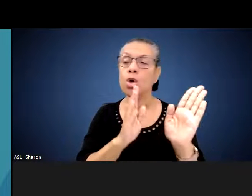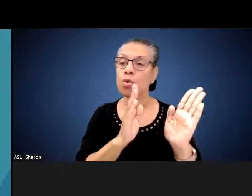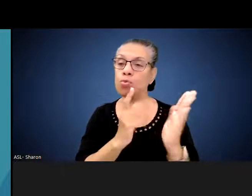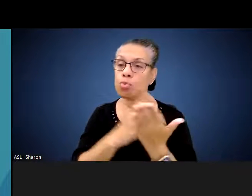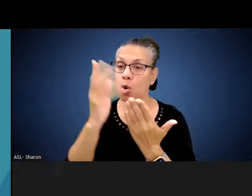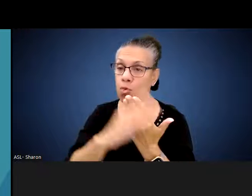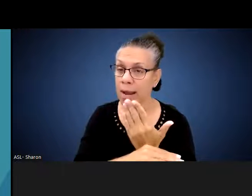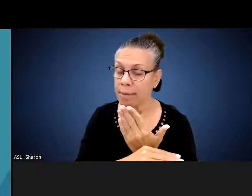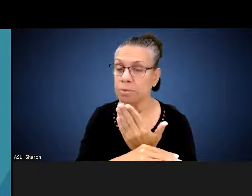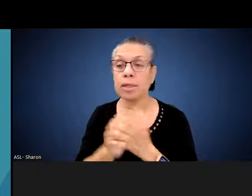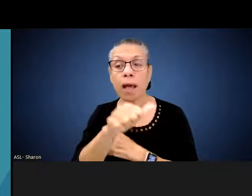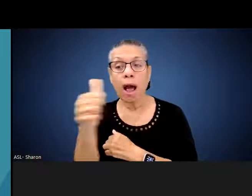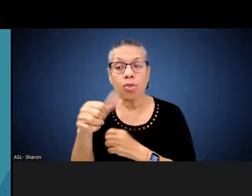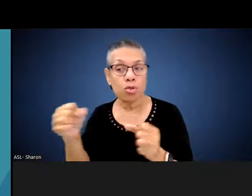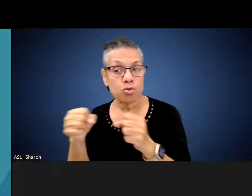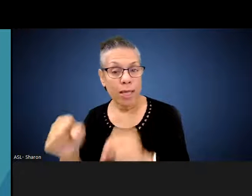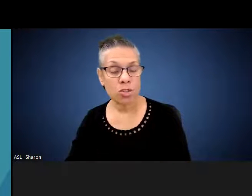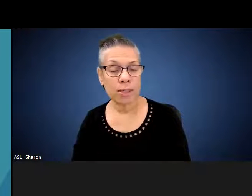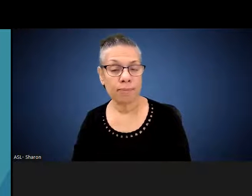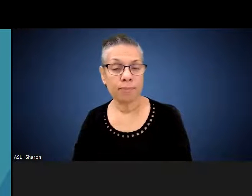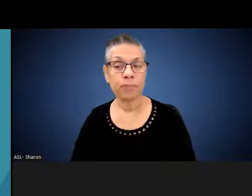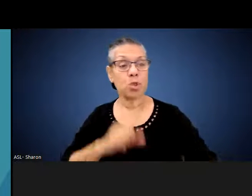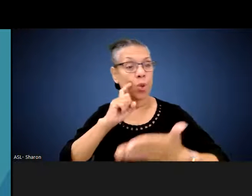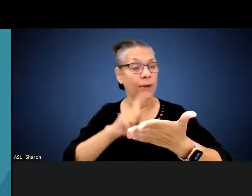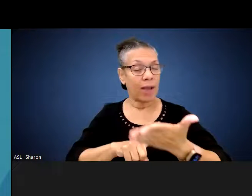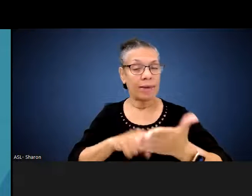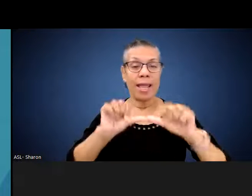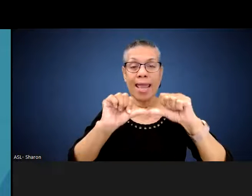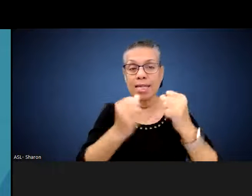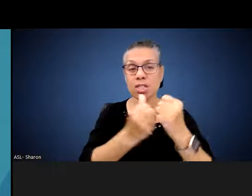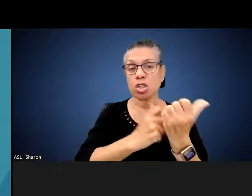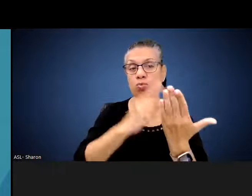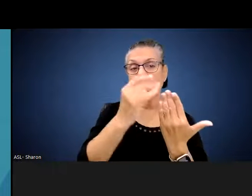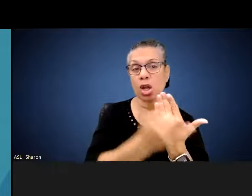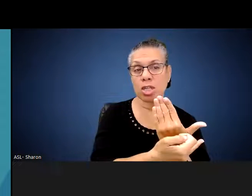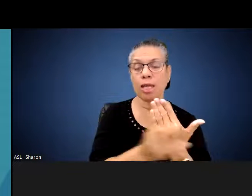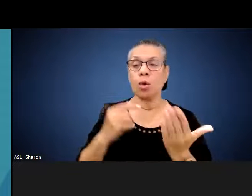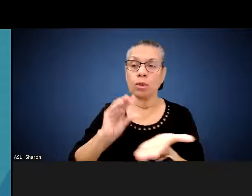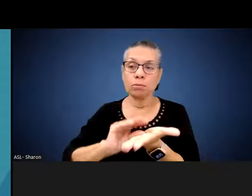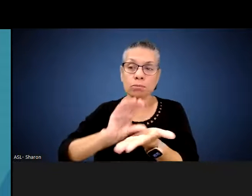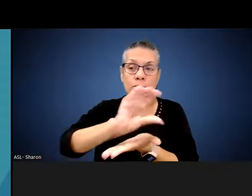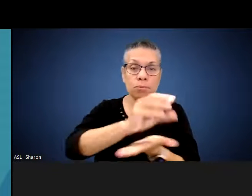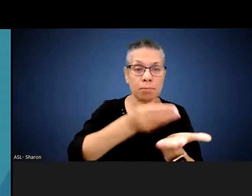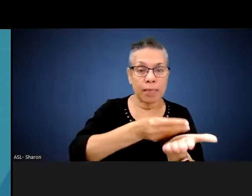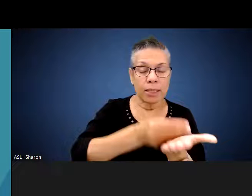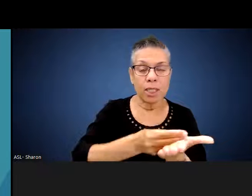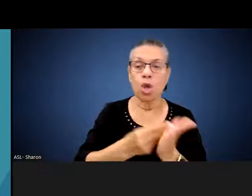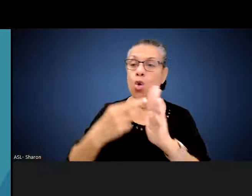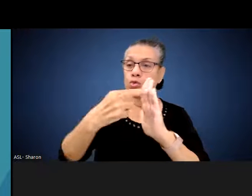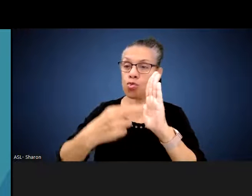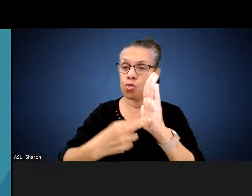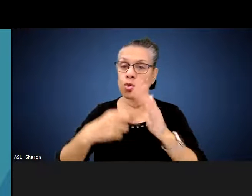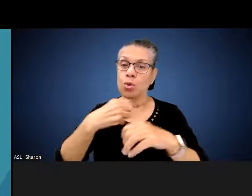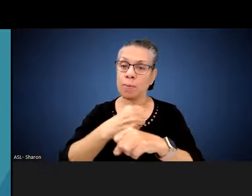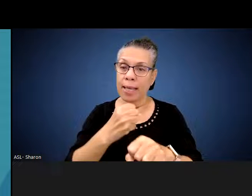strategies, identify and promote agency-sponsored projects, funding decisions, rulemakings, or other actions